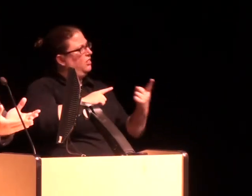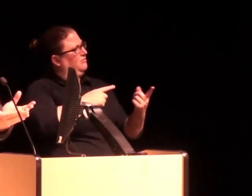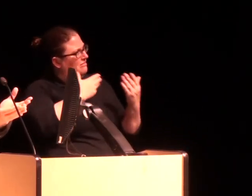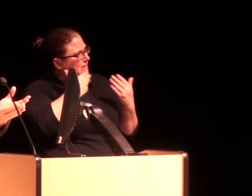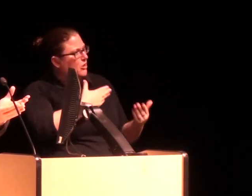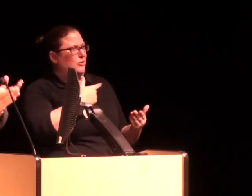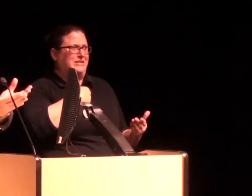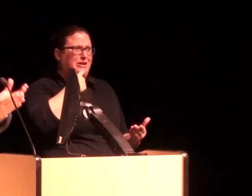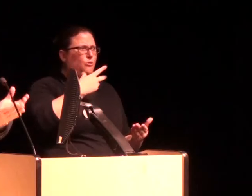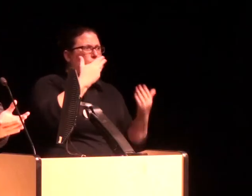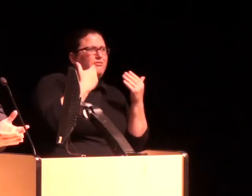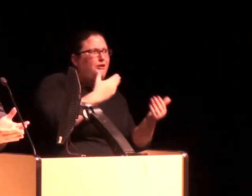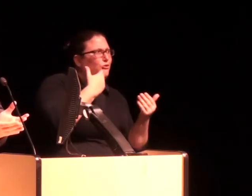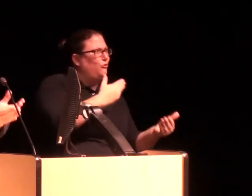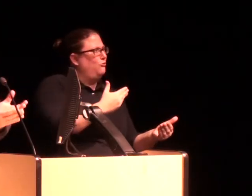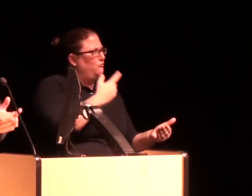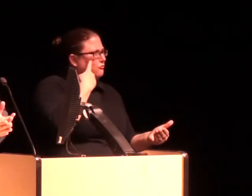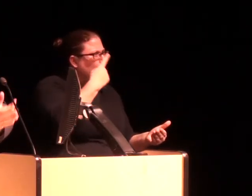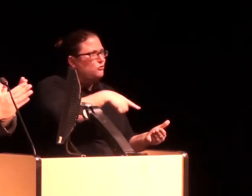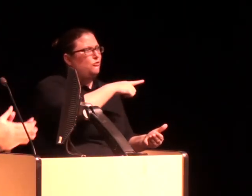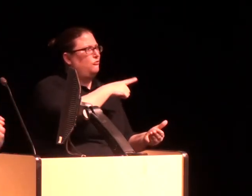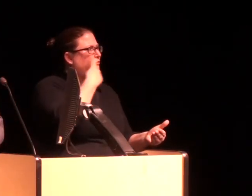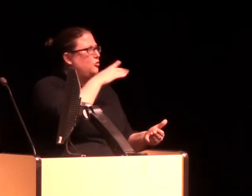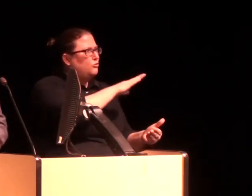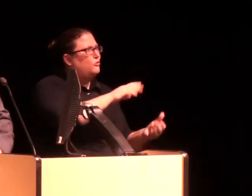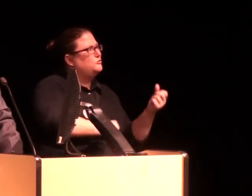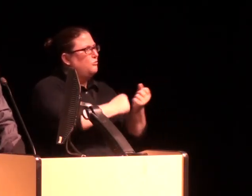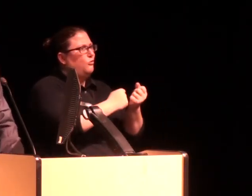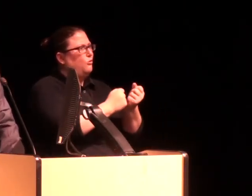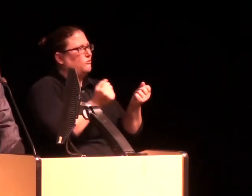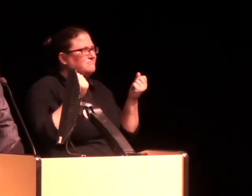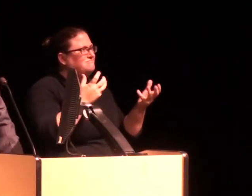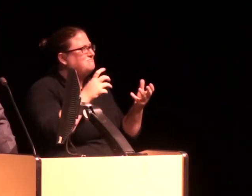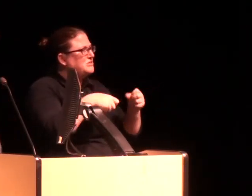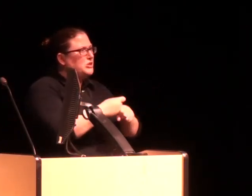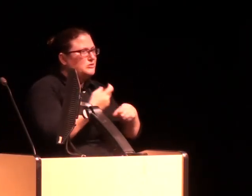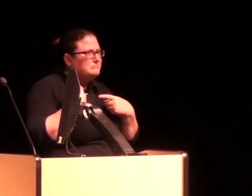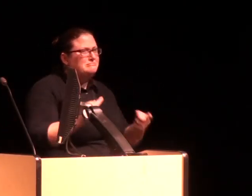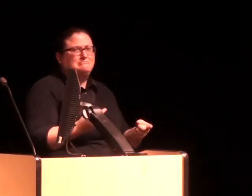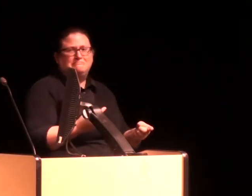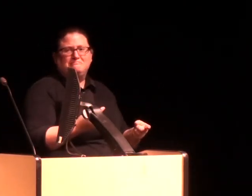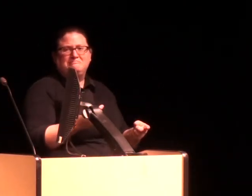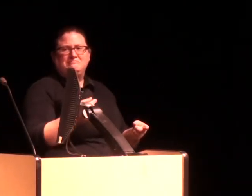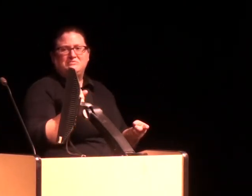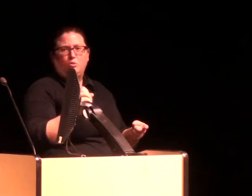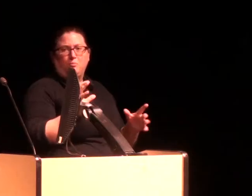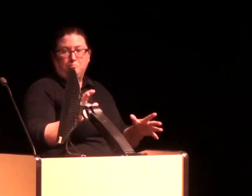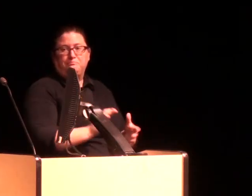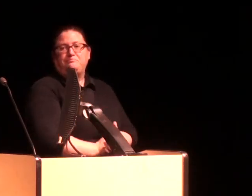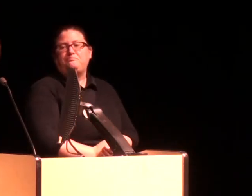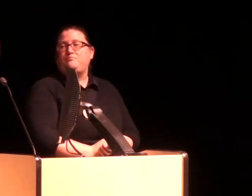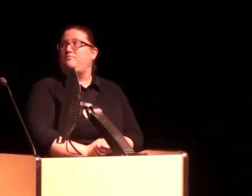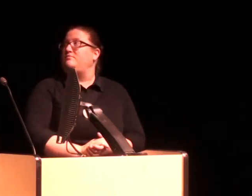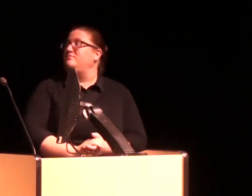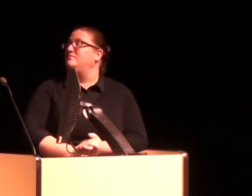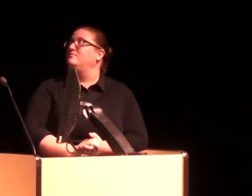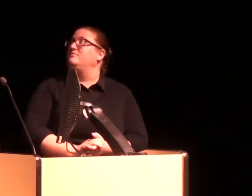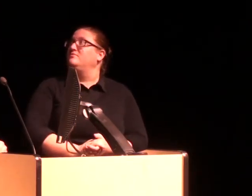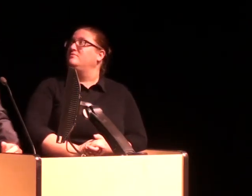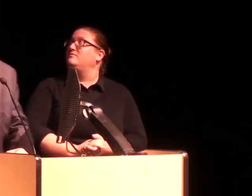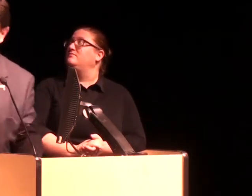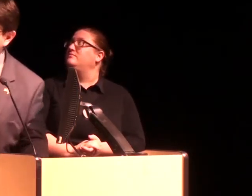you. Thanks to you for all your support all these years, you know? So, well, the last